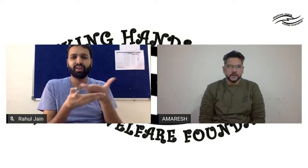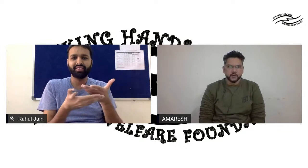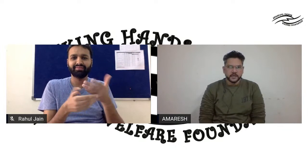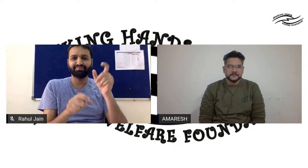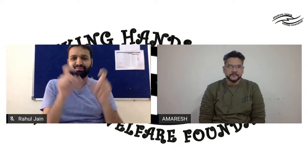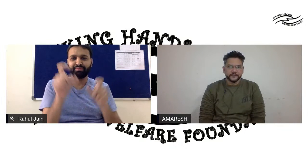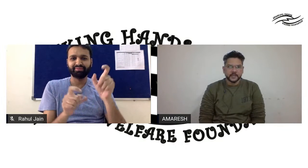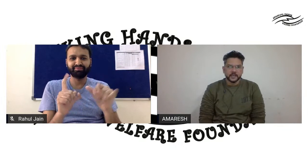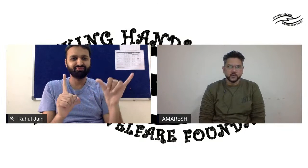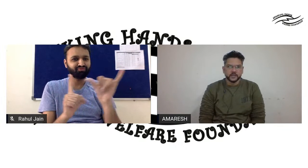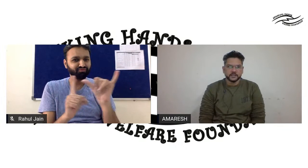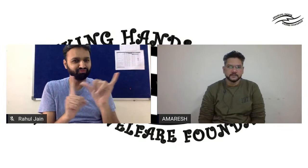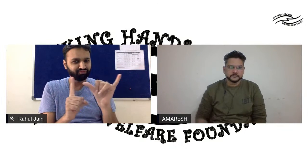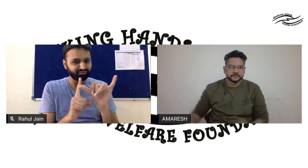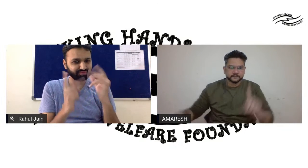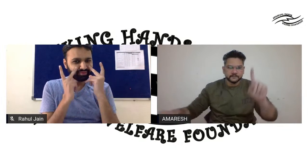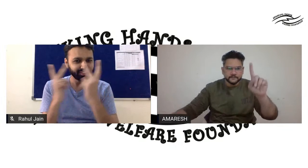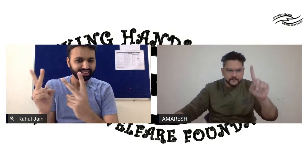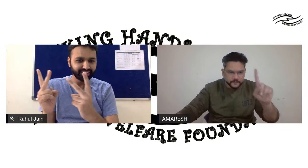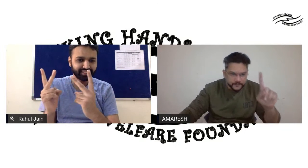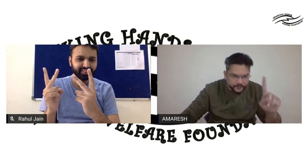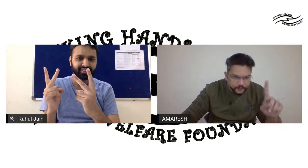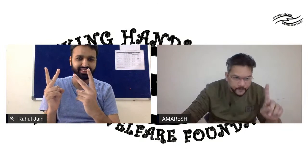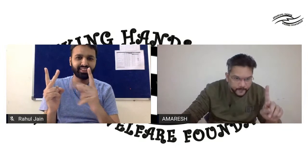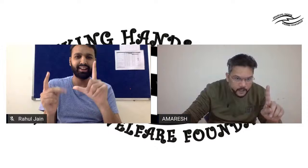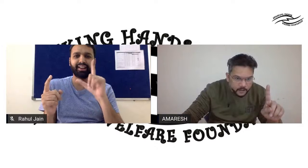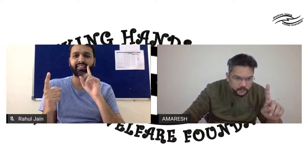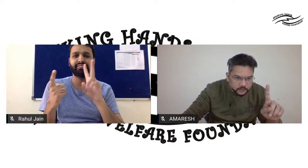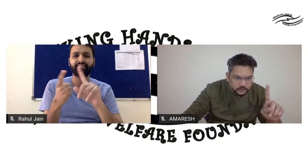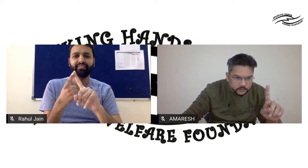Hello to everyone and welcome.